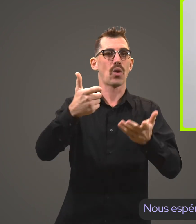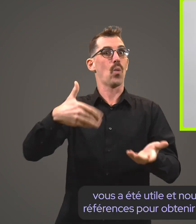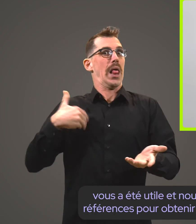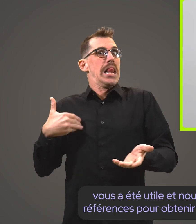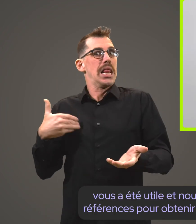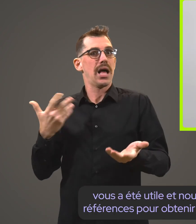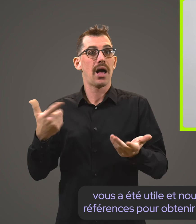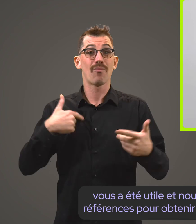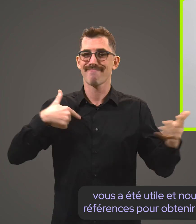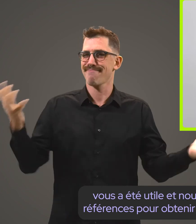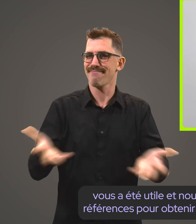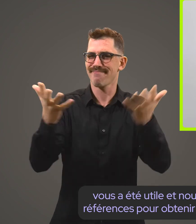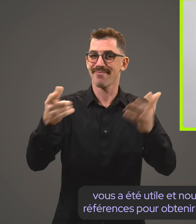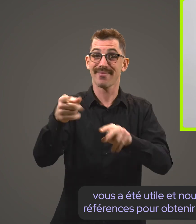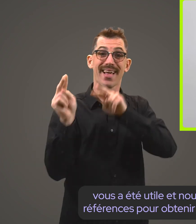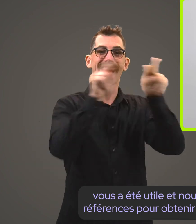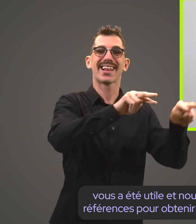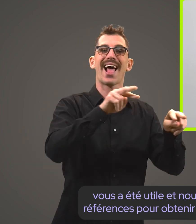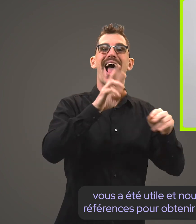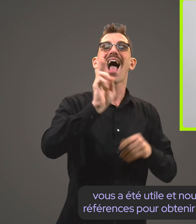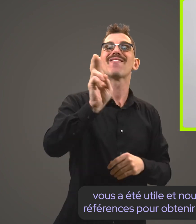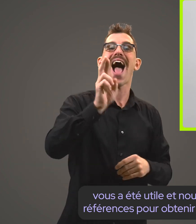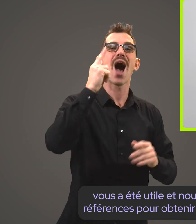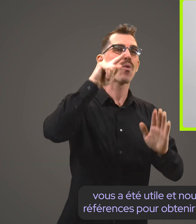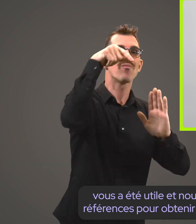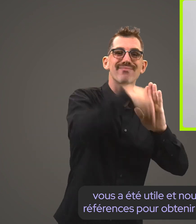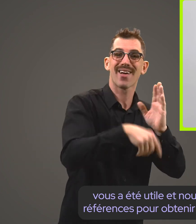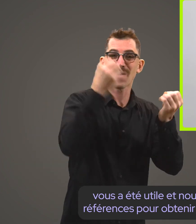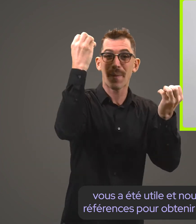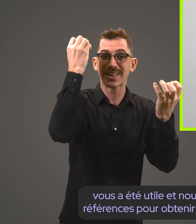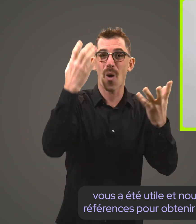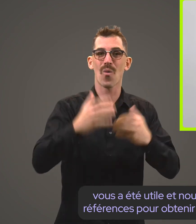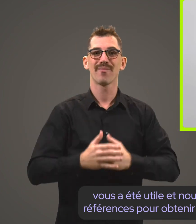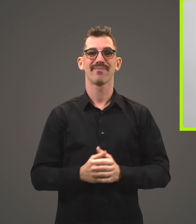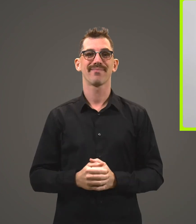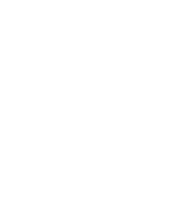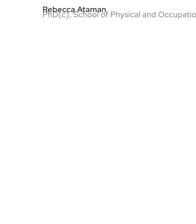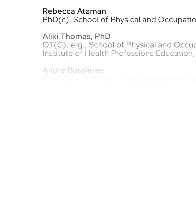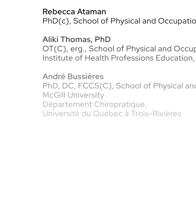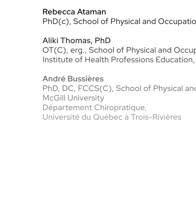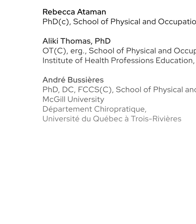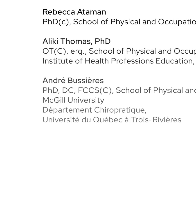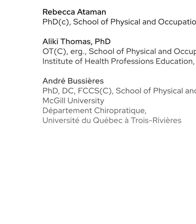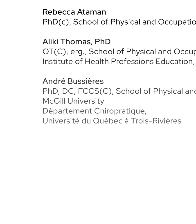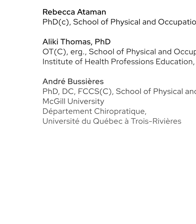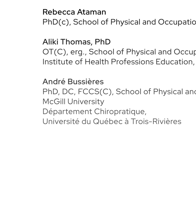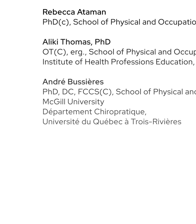overview helpful and invite you to take a look at our references for more detailed information.